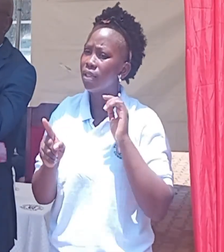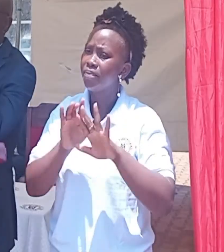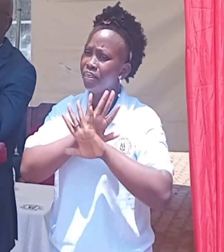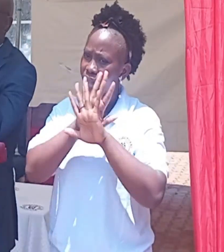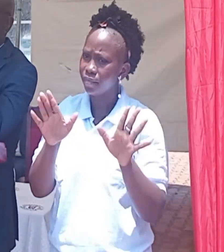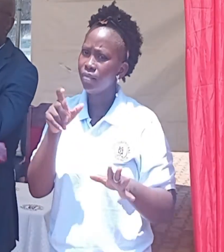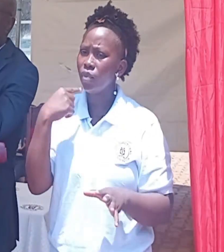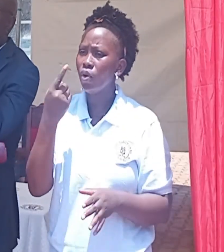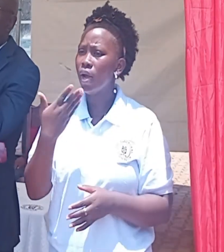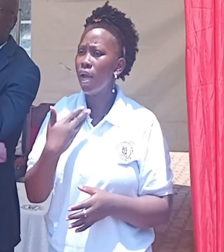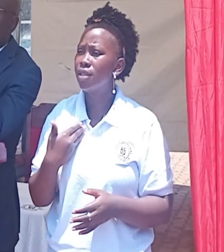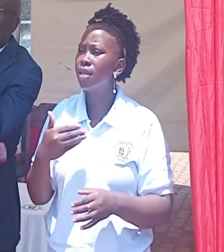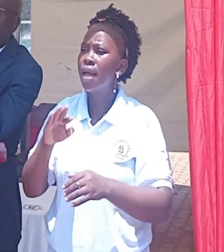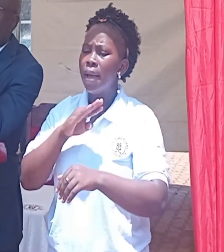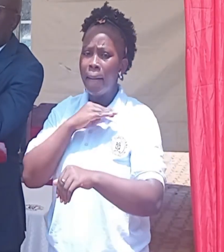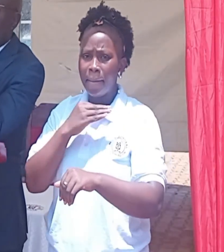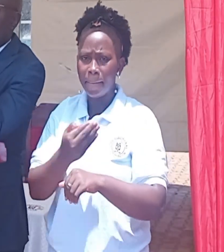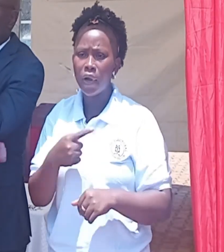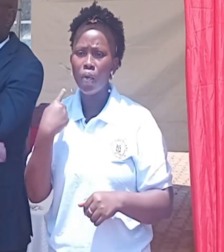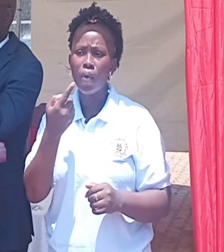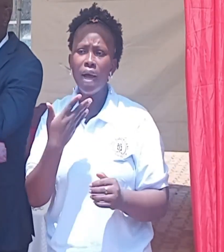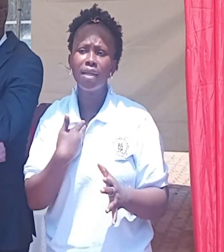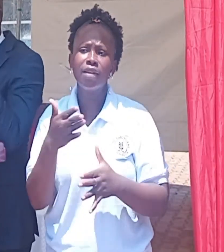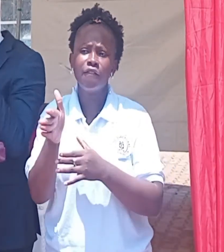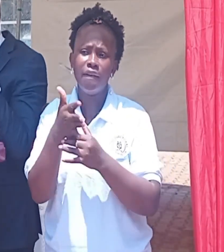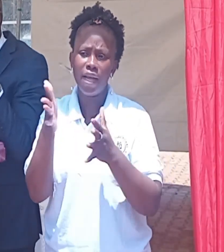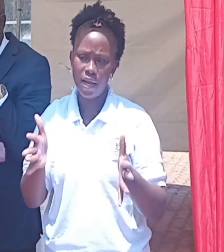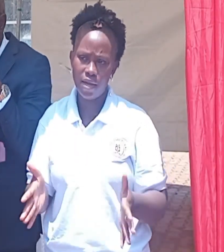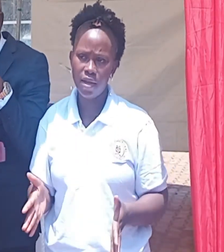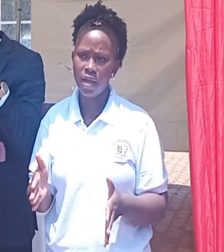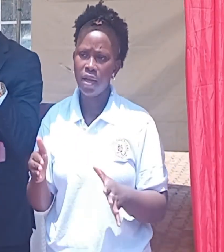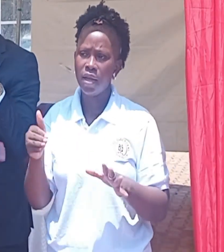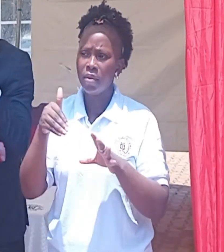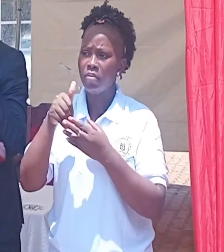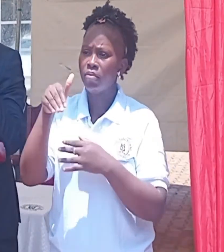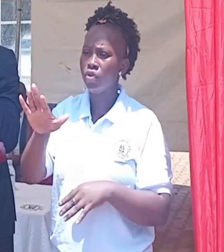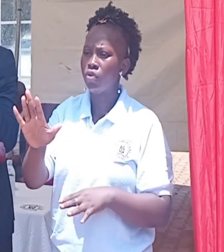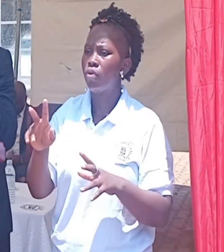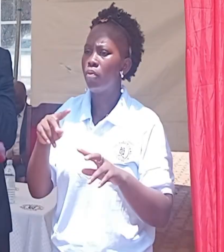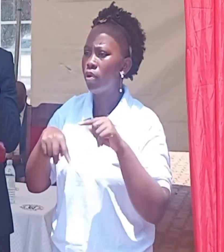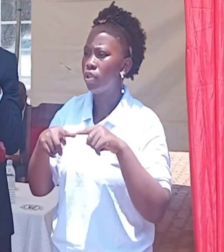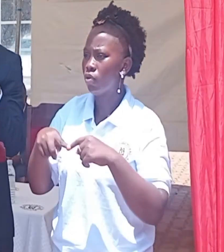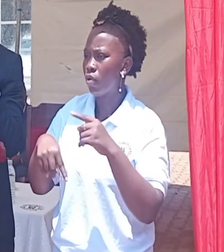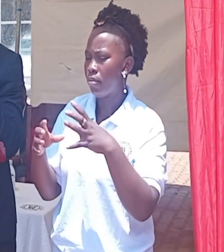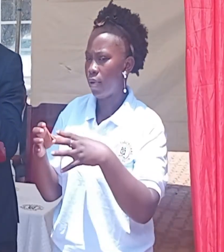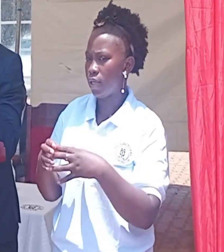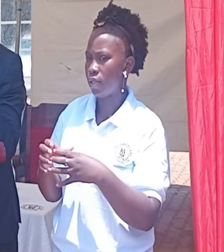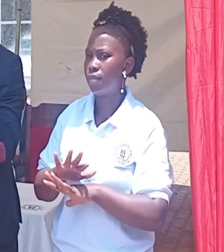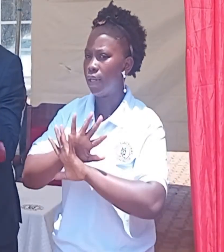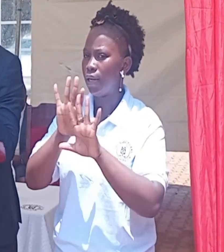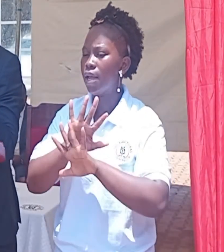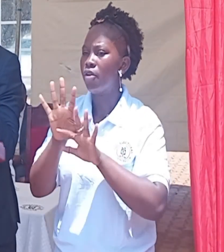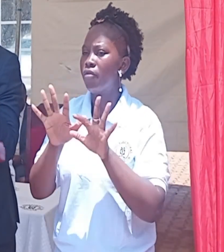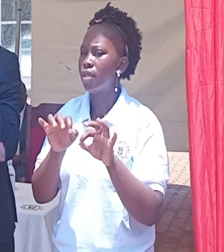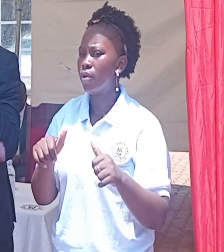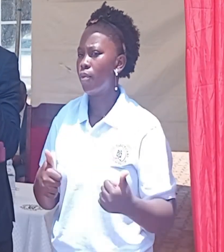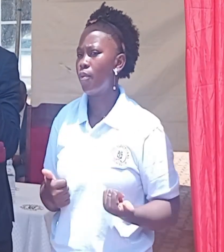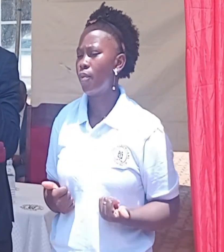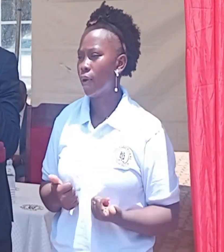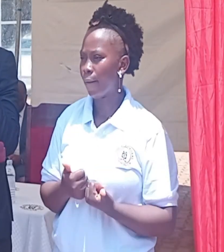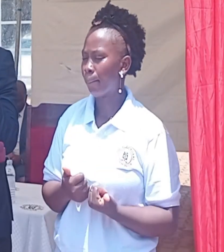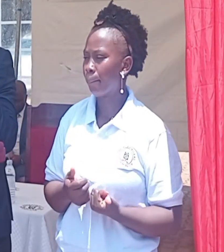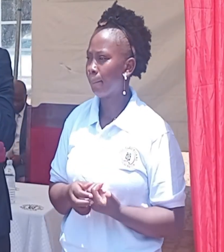okukakasa akutte bendera mu kibiina, mutereeze ensonga eyo.